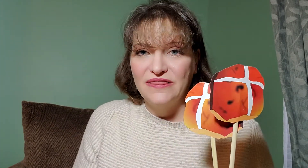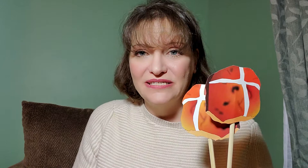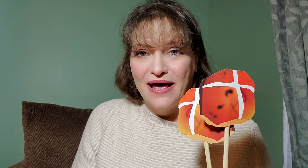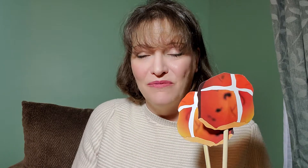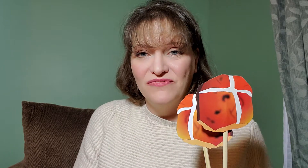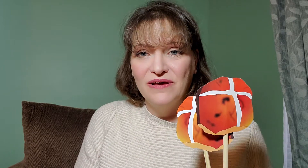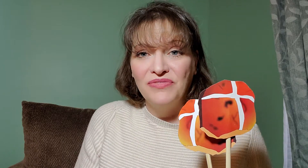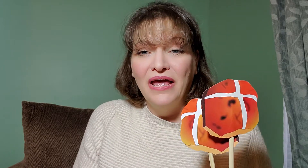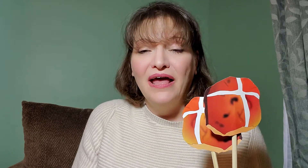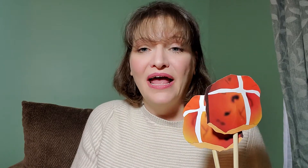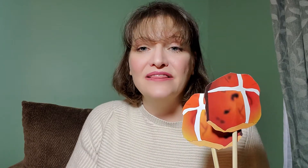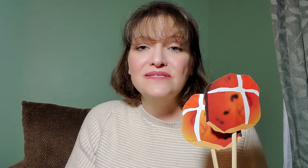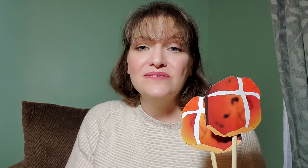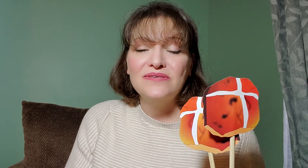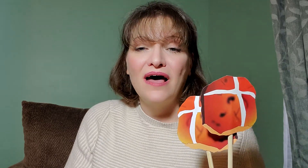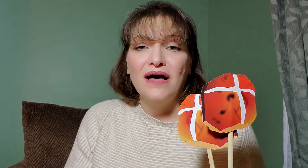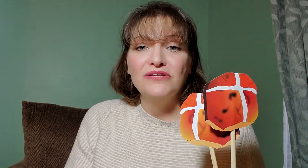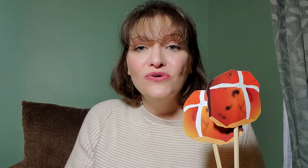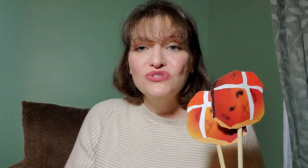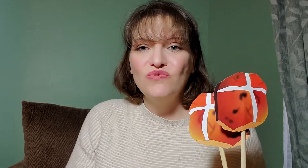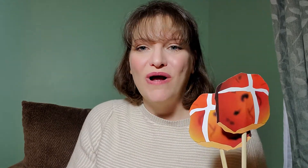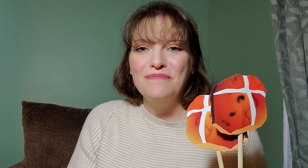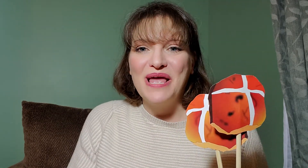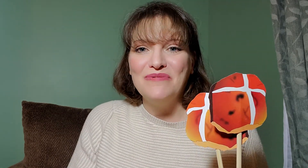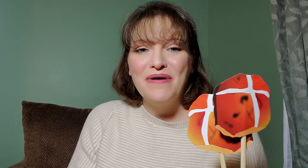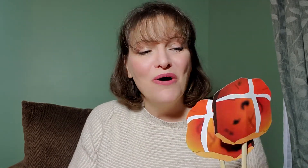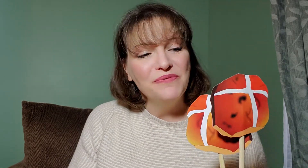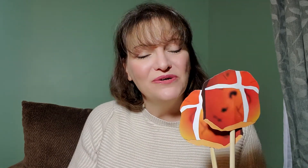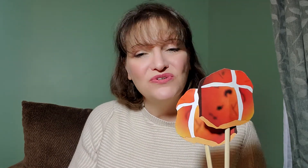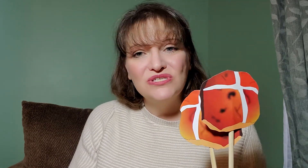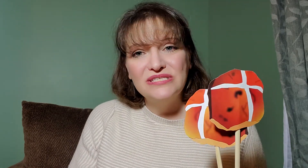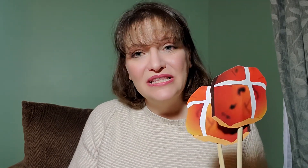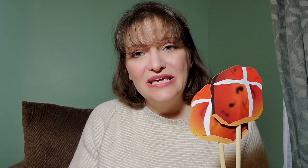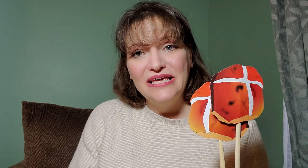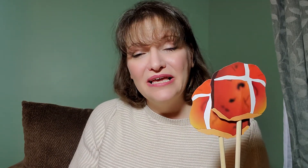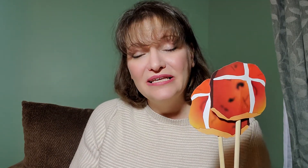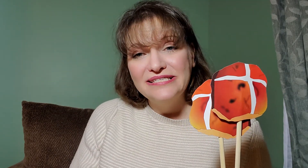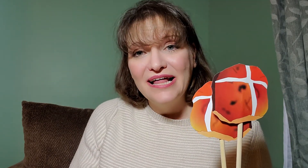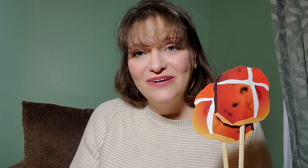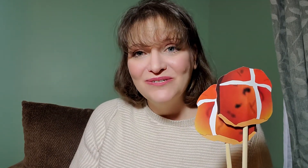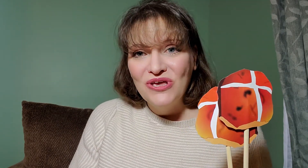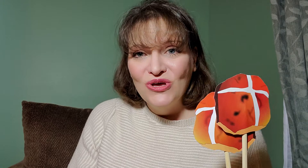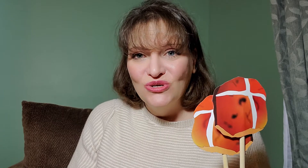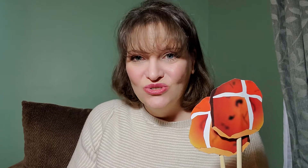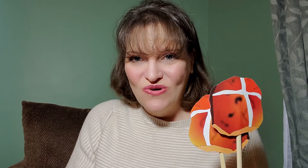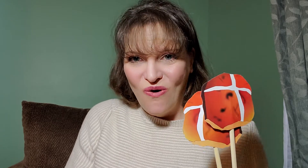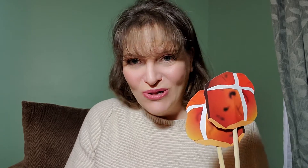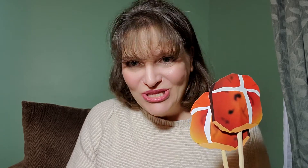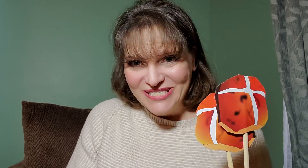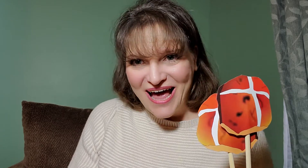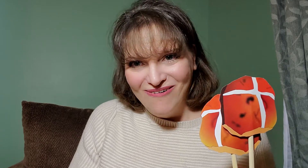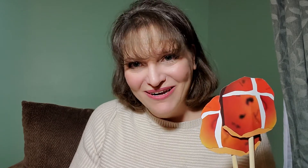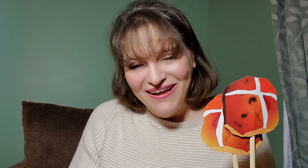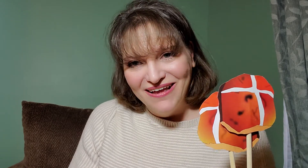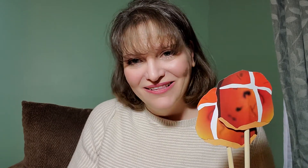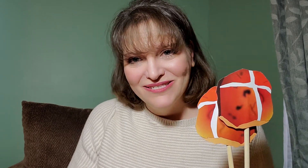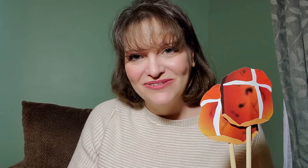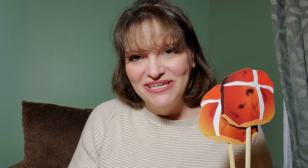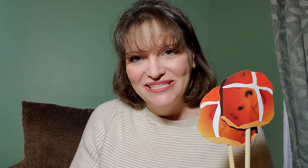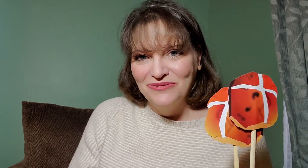top of them. And this nursery rhyme came about because the sellers used to call this out in the street to